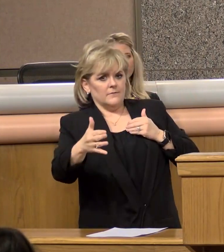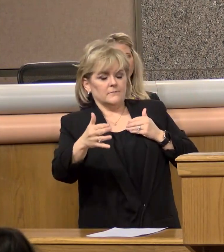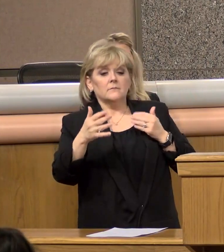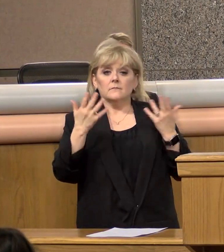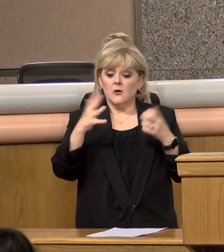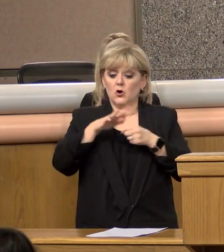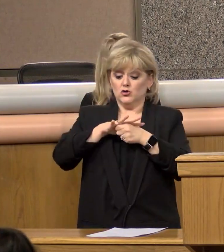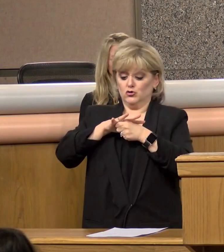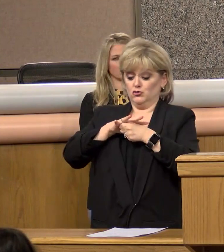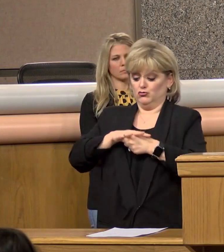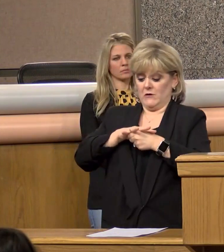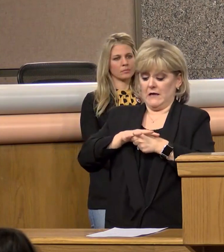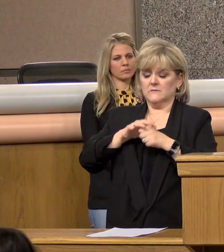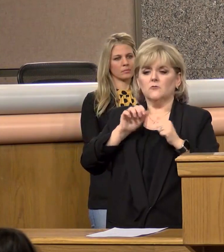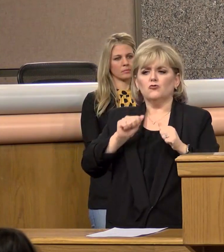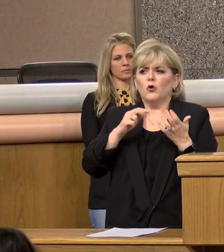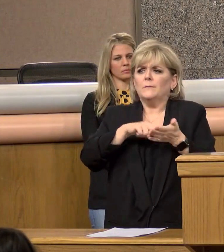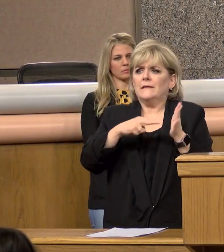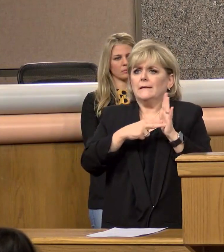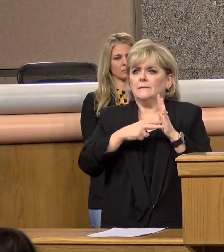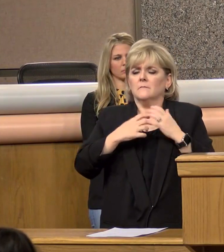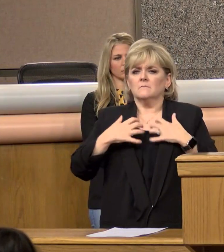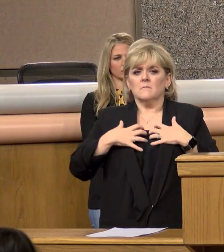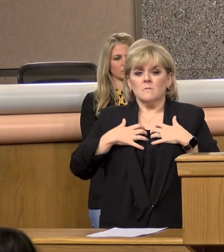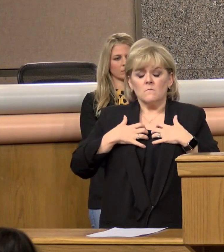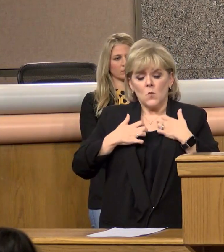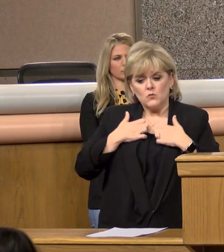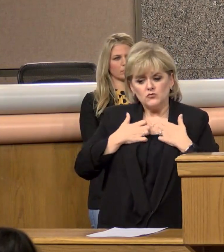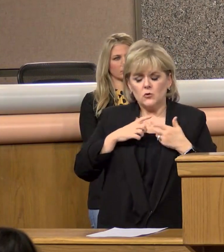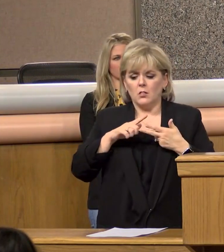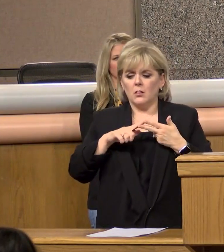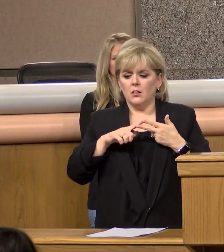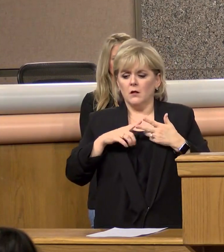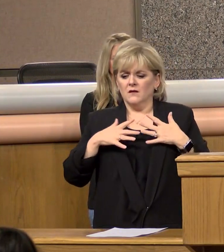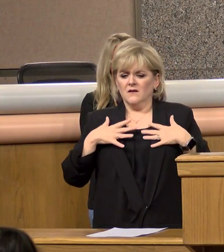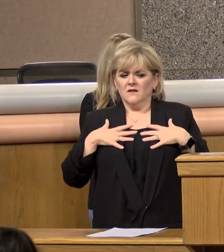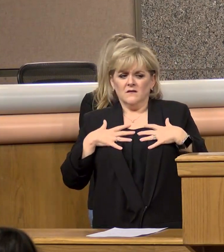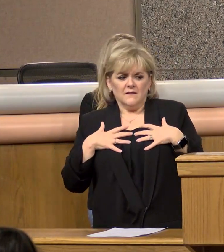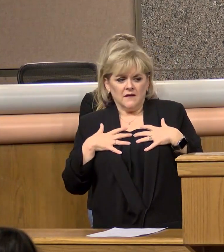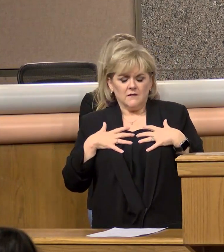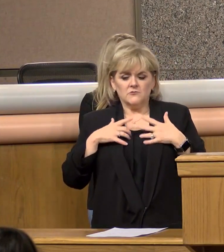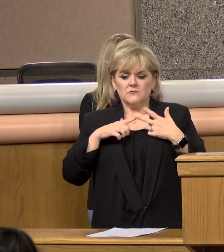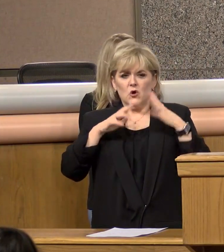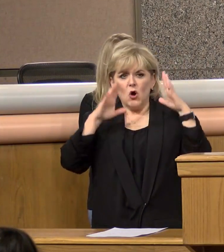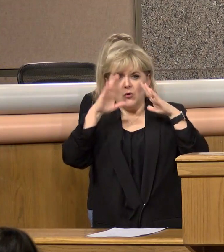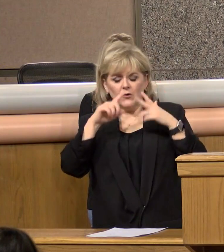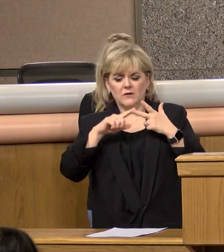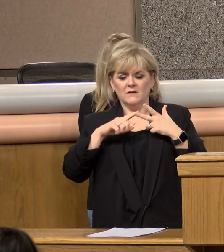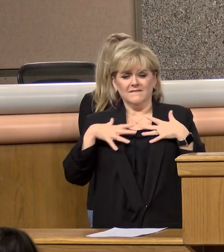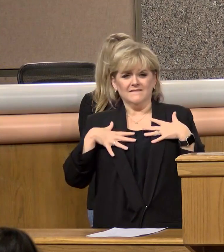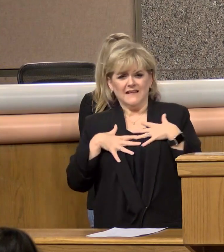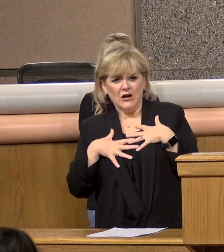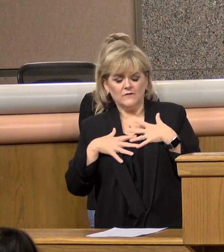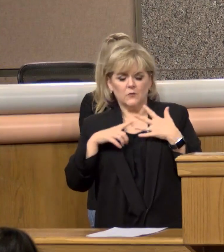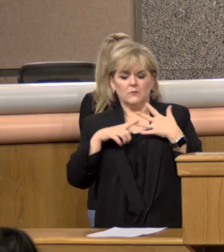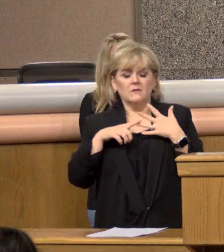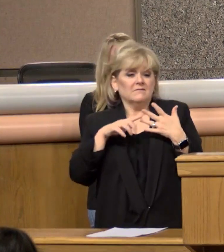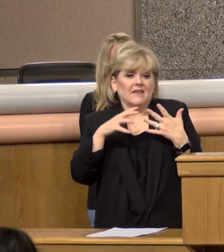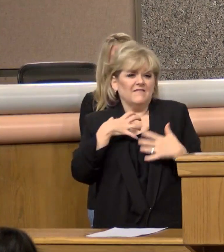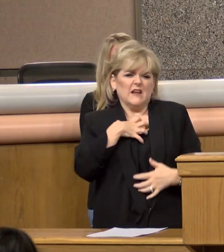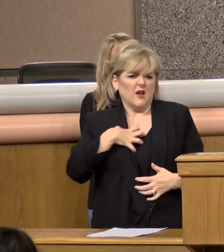of stress. can be emotional. It could be things like feeling anxious, worrying, fearful, even irritable and sad.